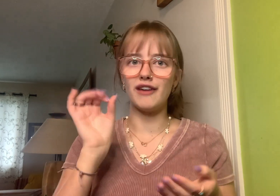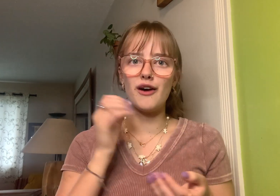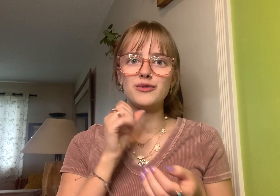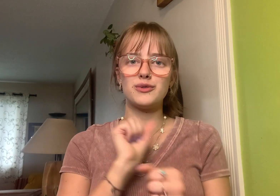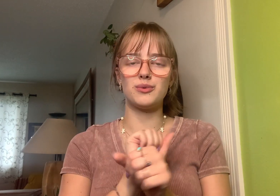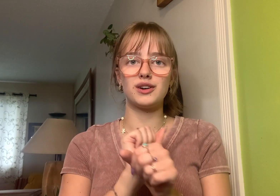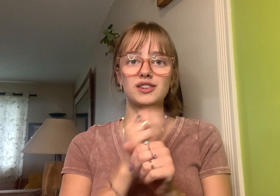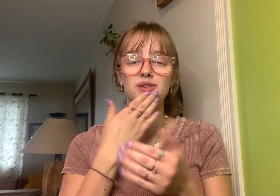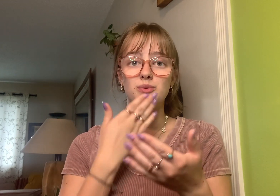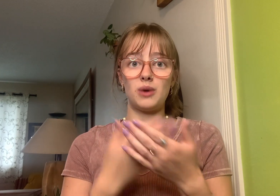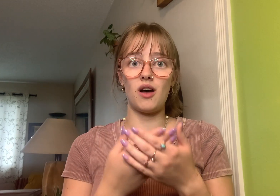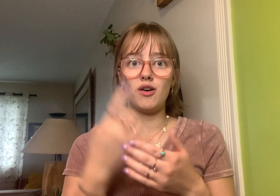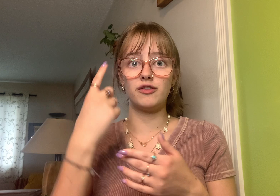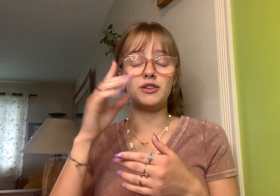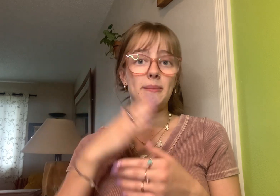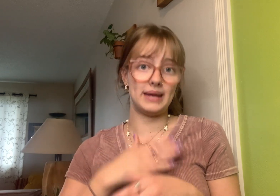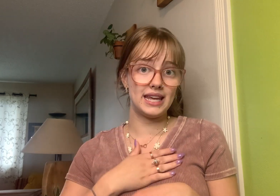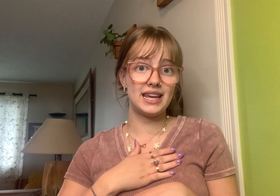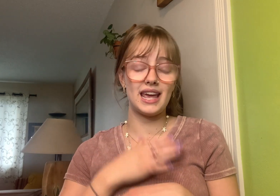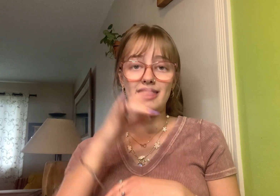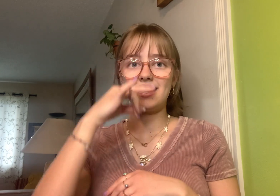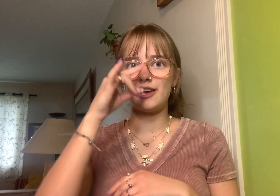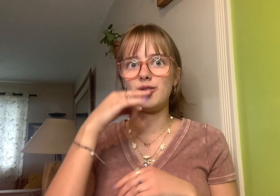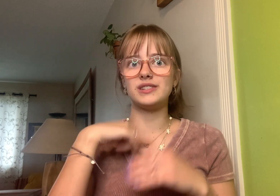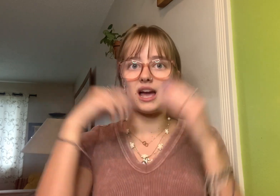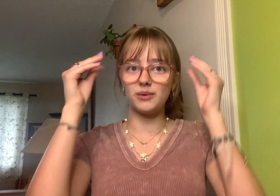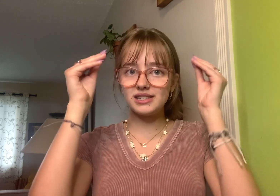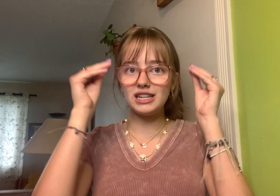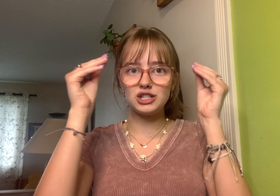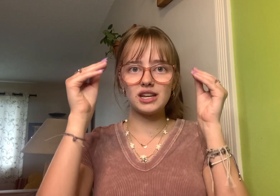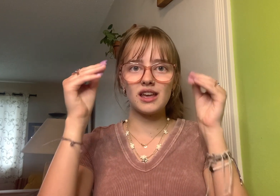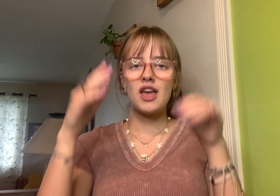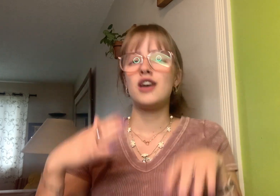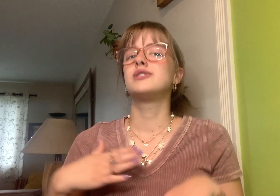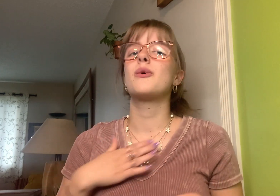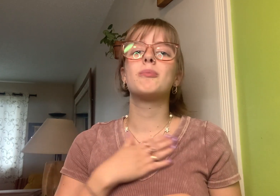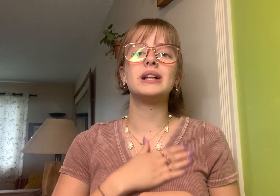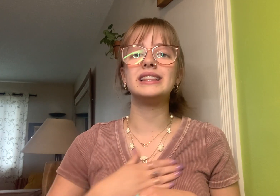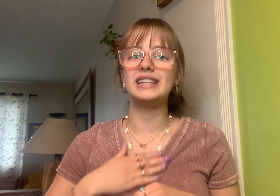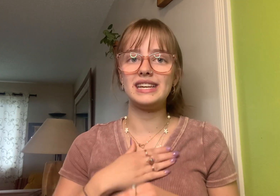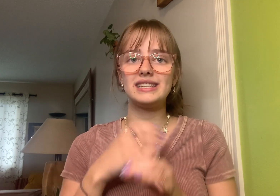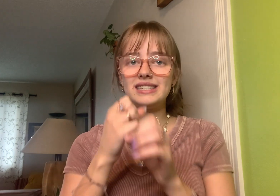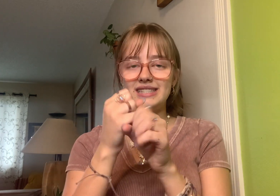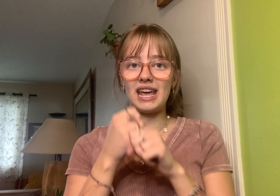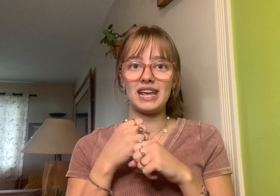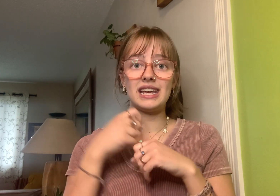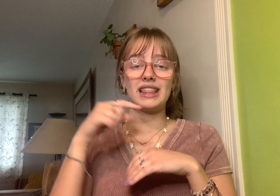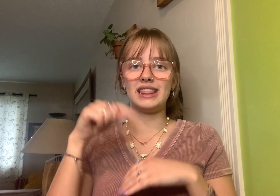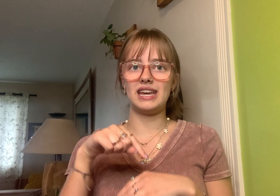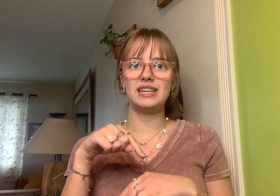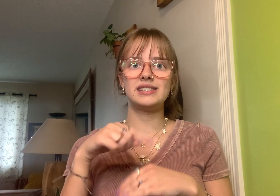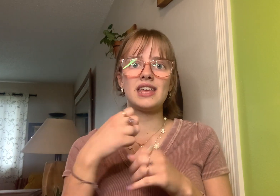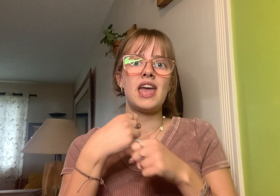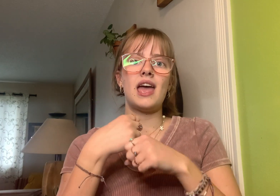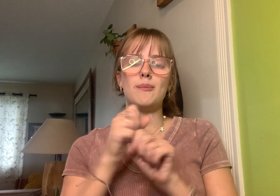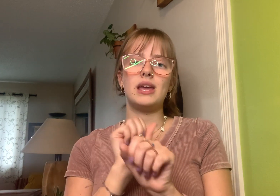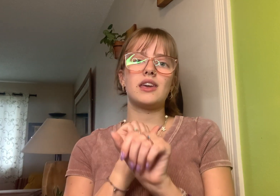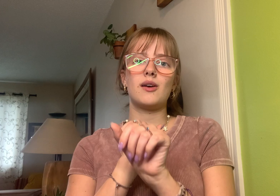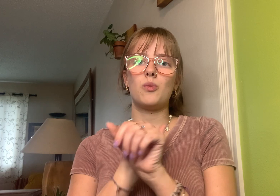found works well for me and the kiddos I was teaching. So please take this and make it